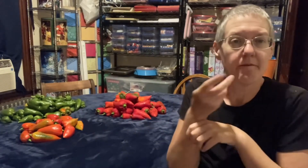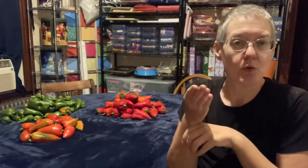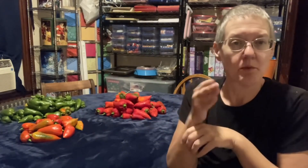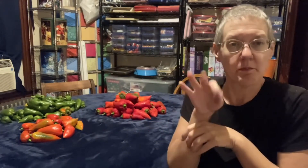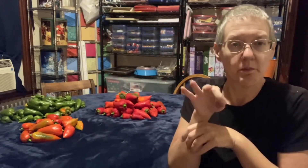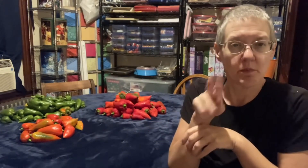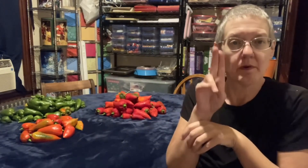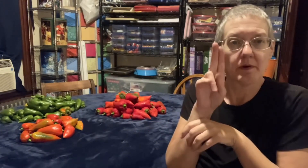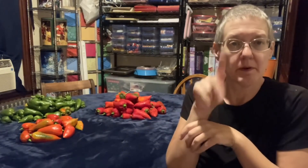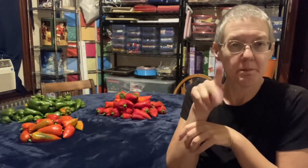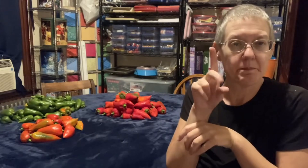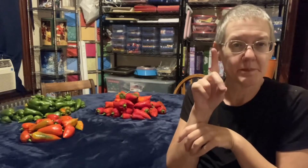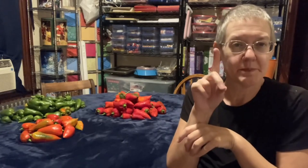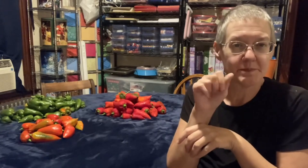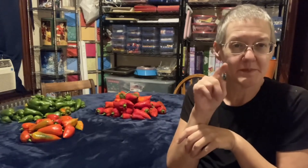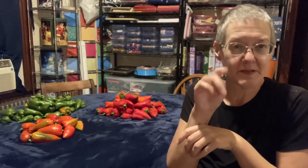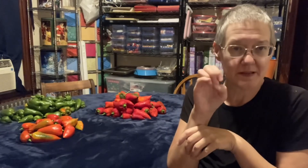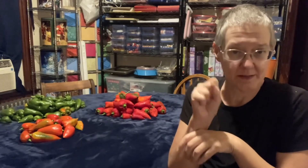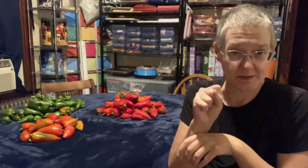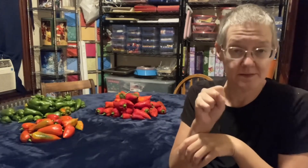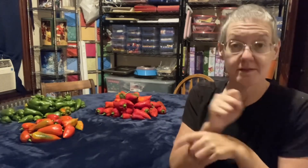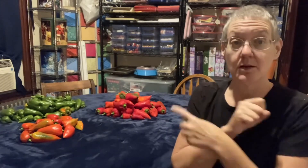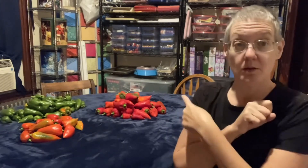I did several pepper updates.